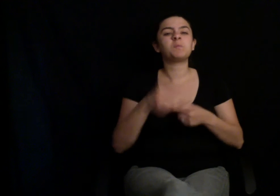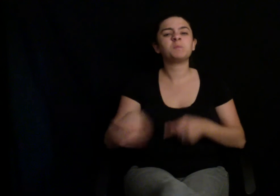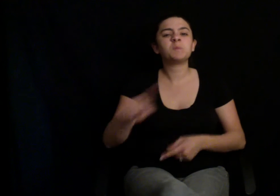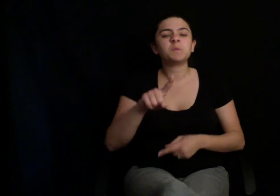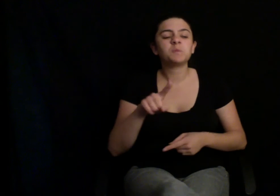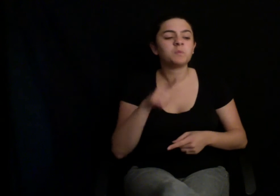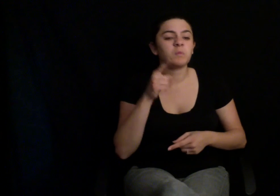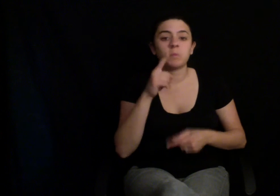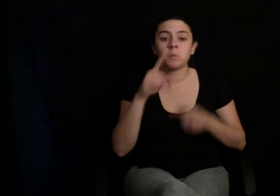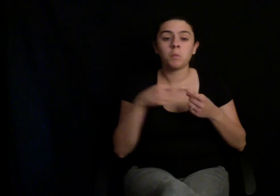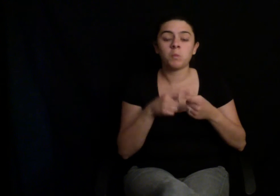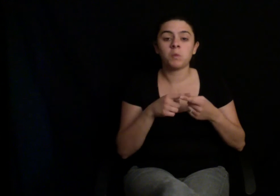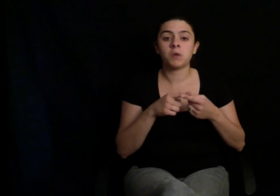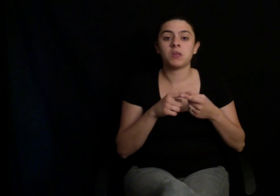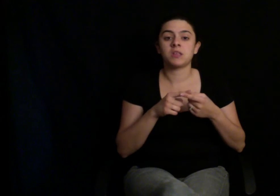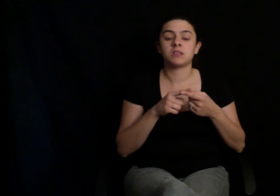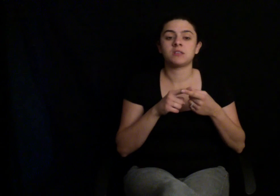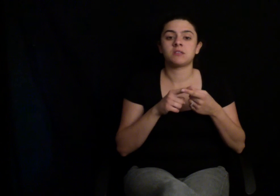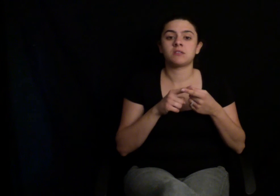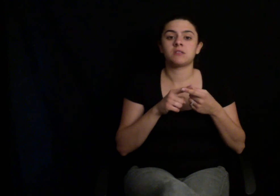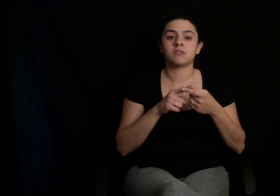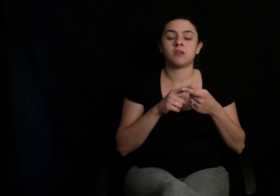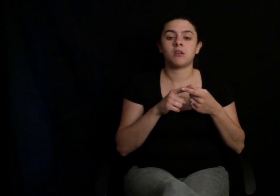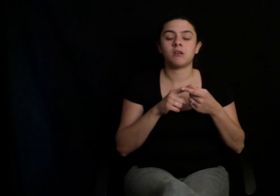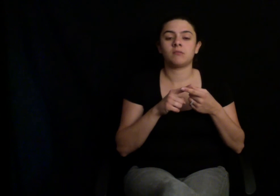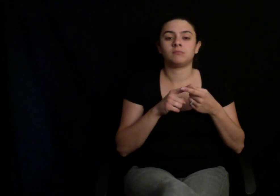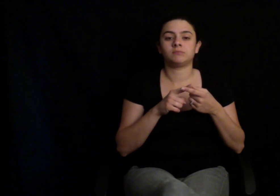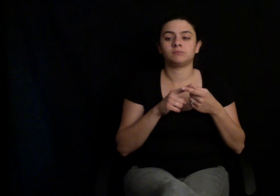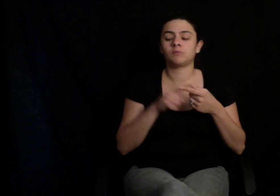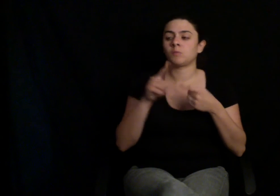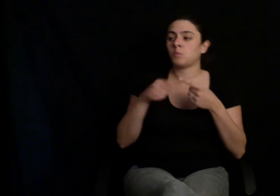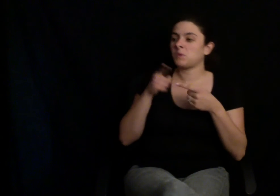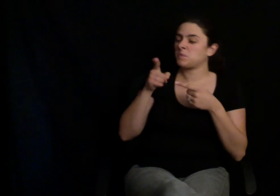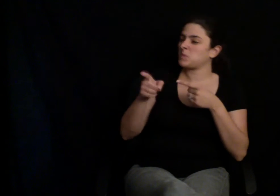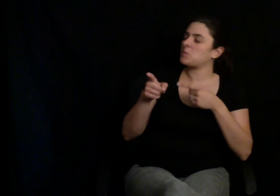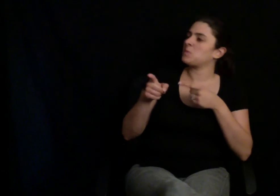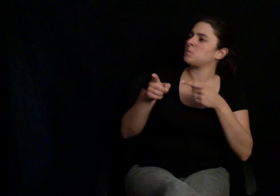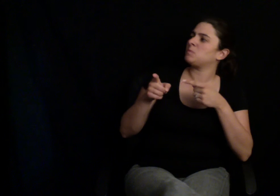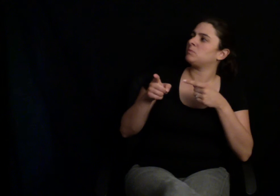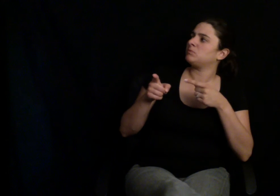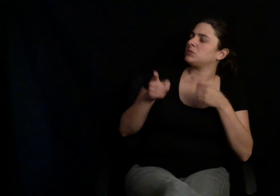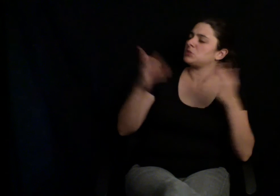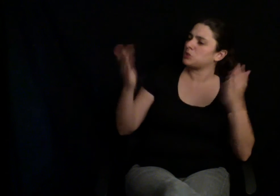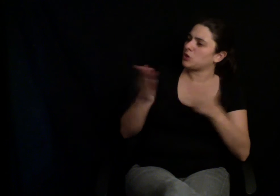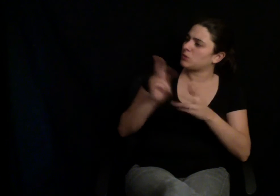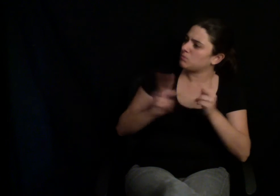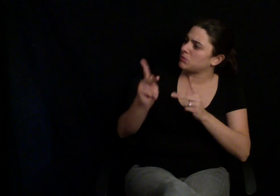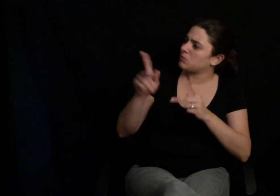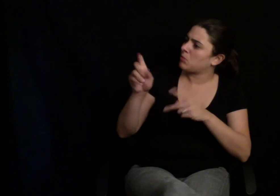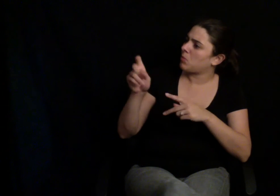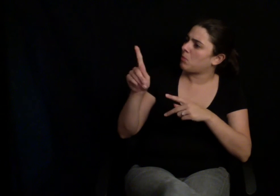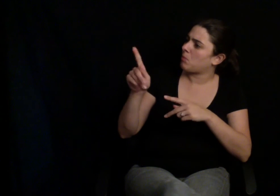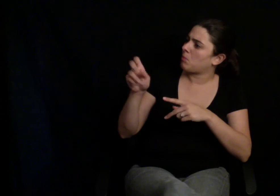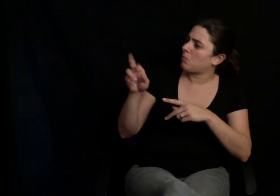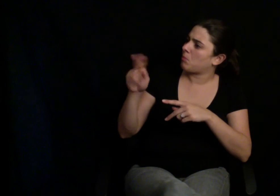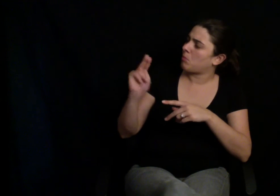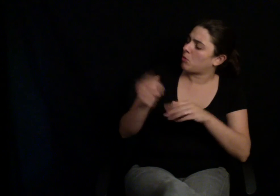to refrain from pornography, you're clearly going to get a lot of attention for it. My friend Tim Ferriss faced a ton